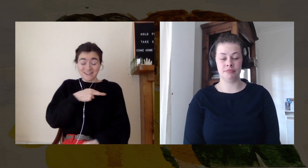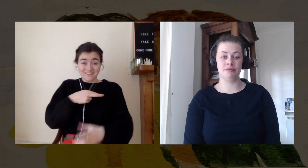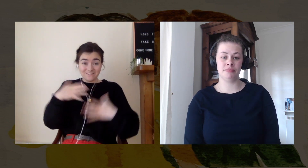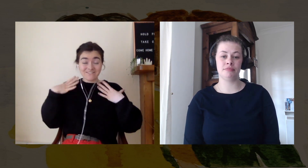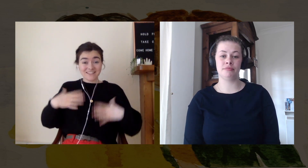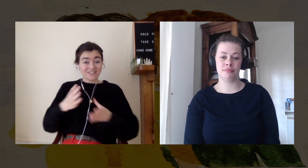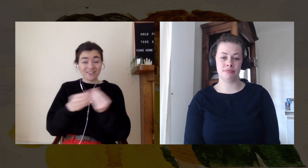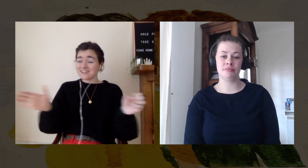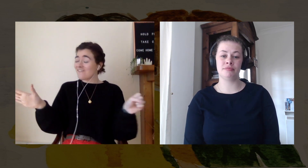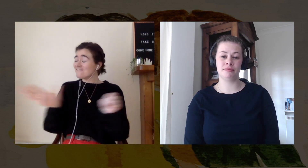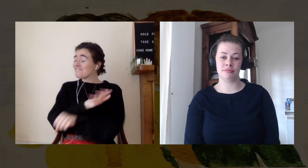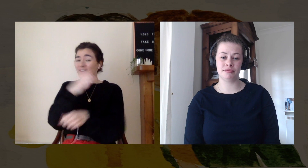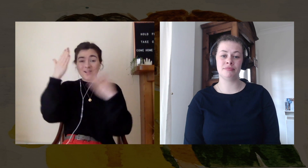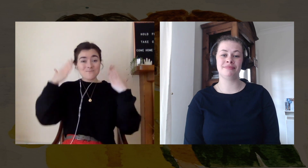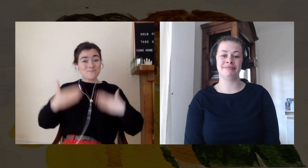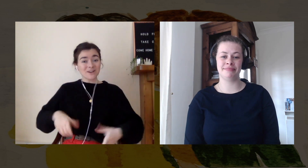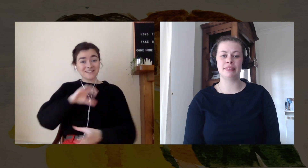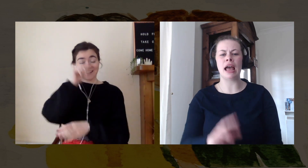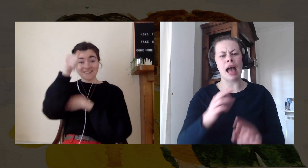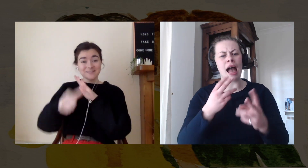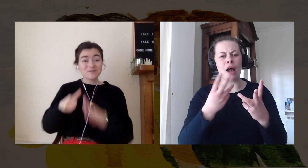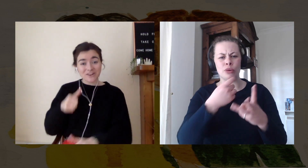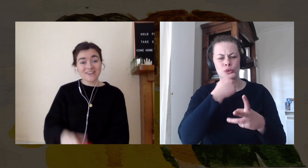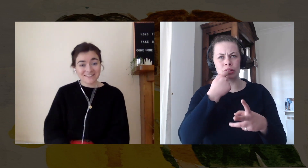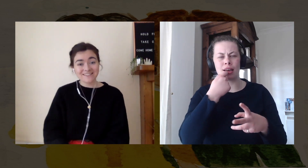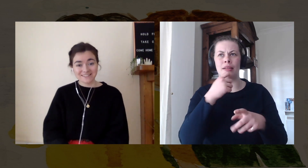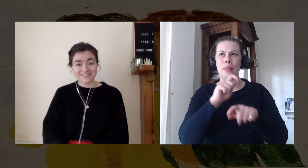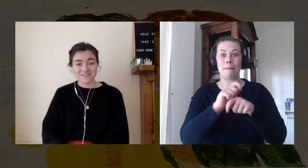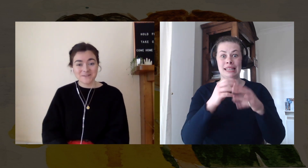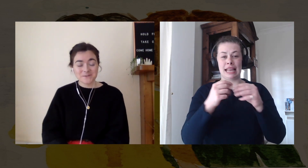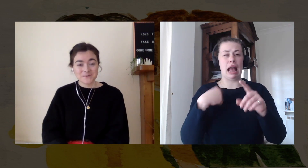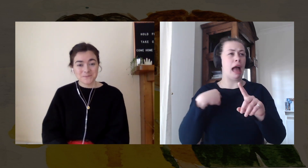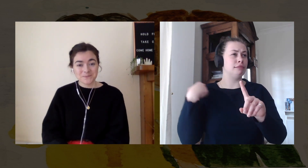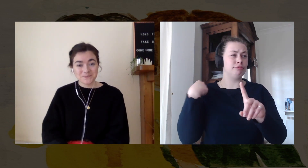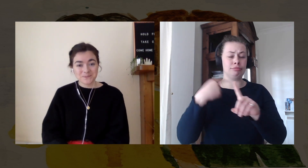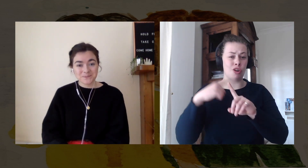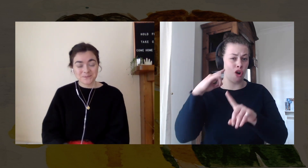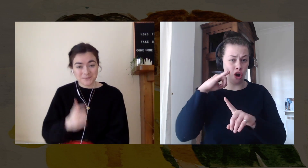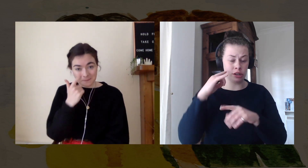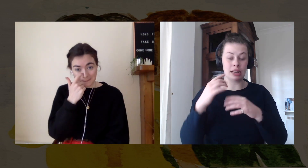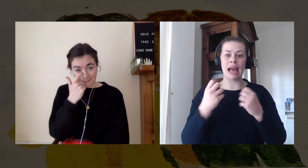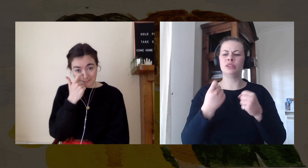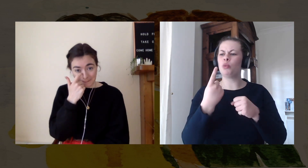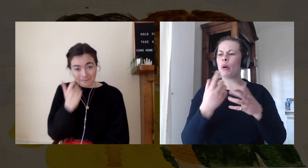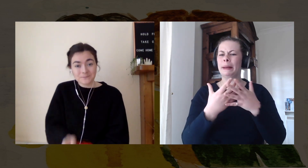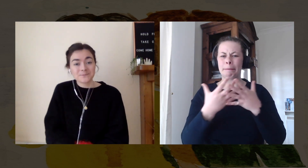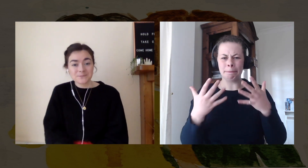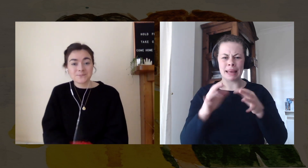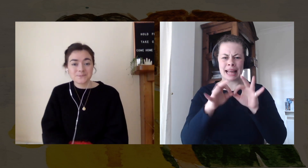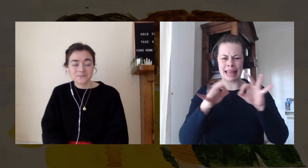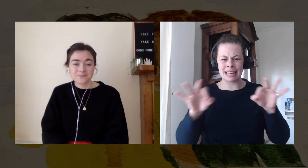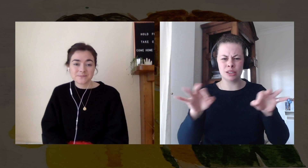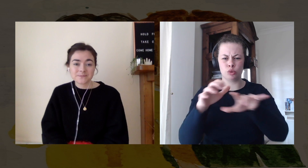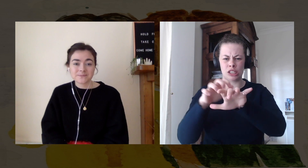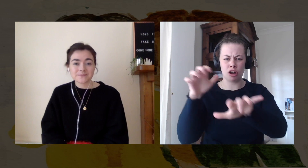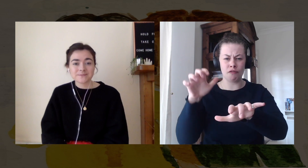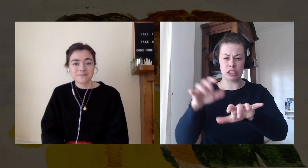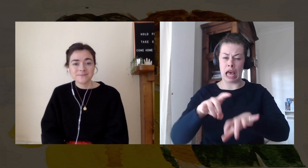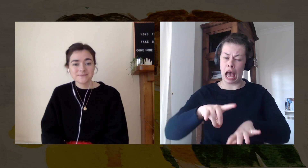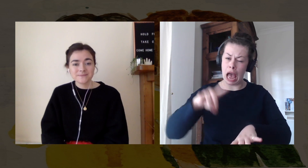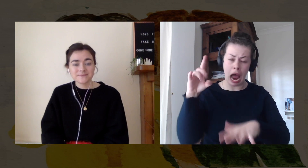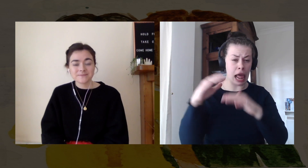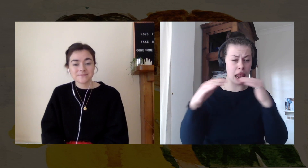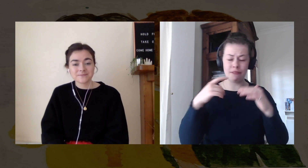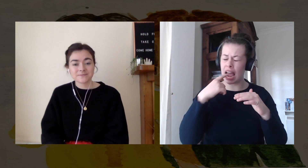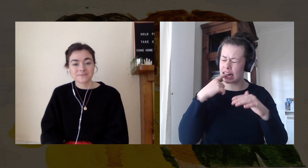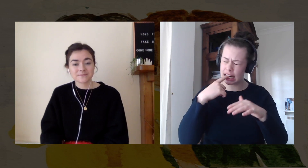the best thing I ever heard? There was this massive linguistics conference, really high level, high octane, and they organised they basically got a company who are sign